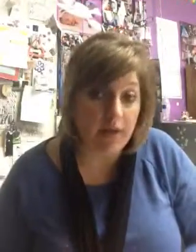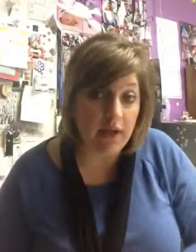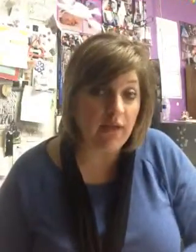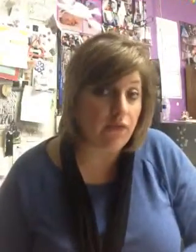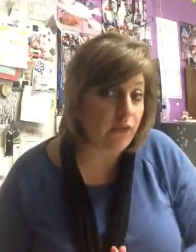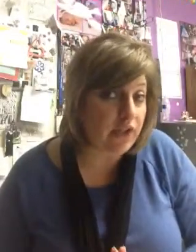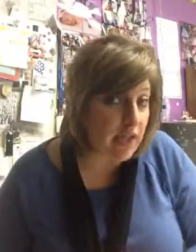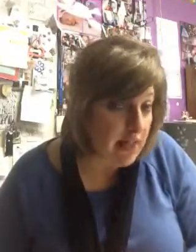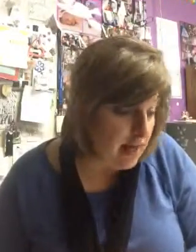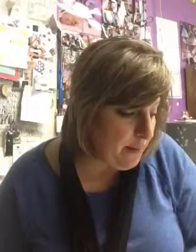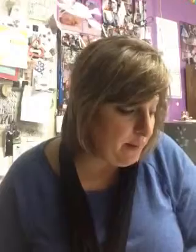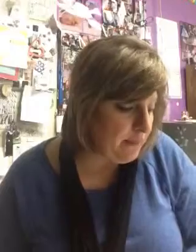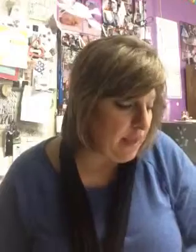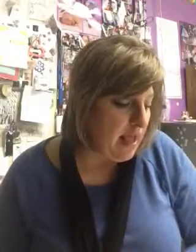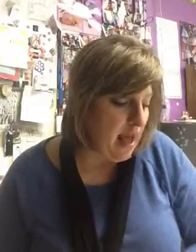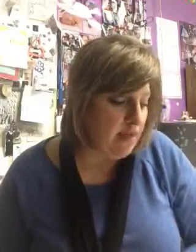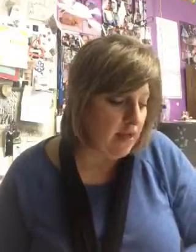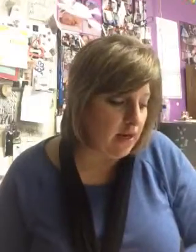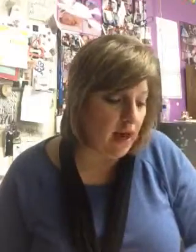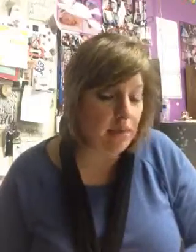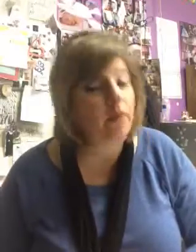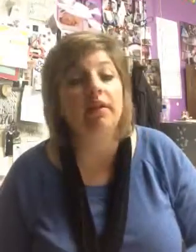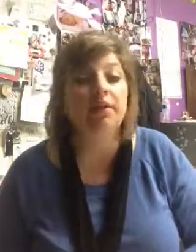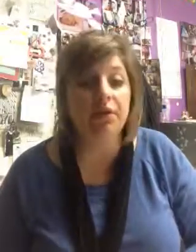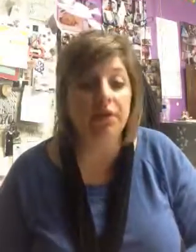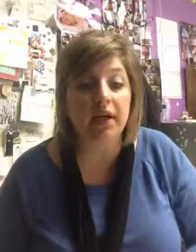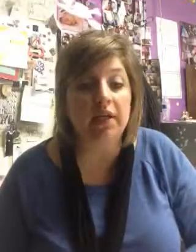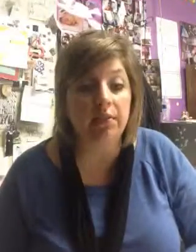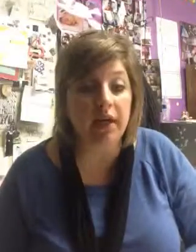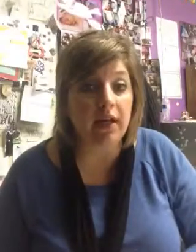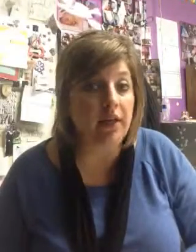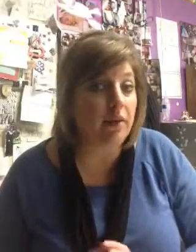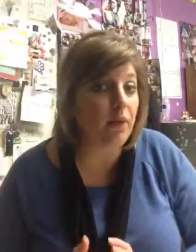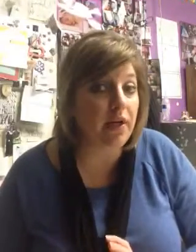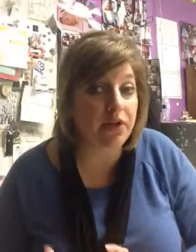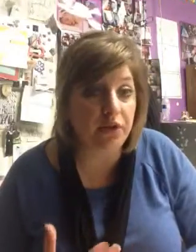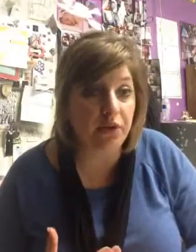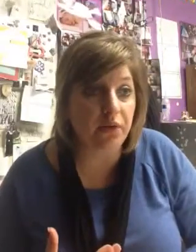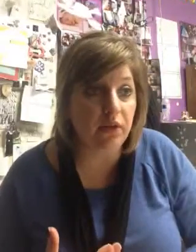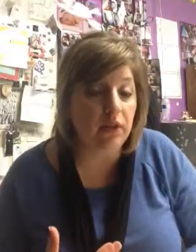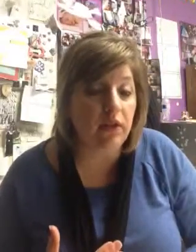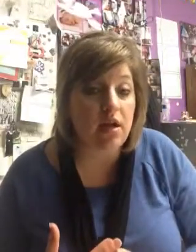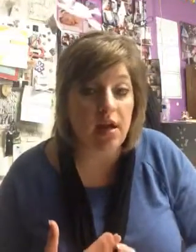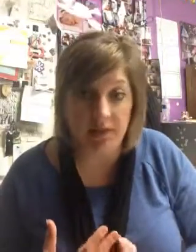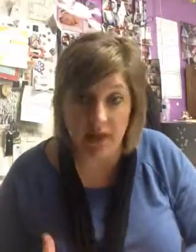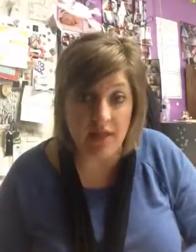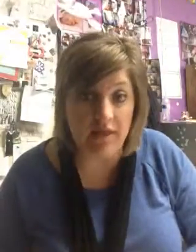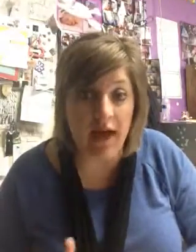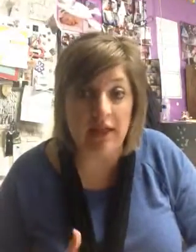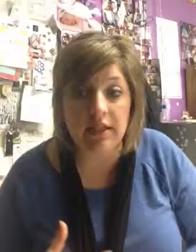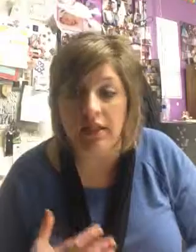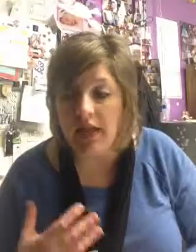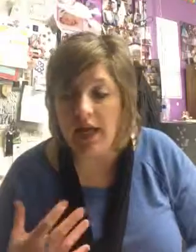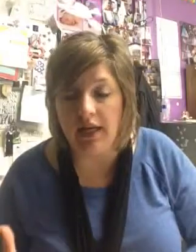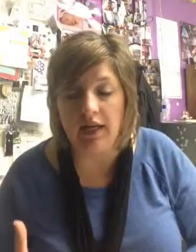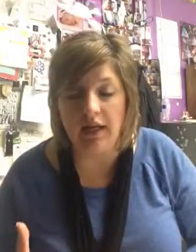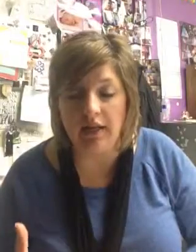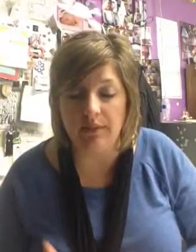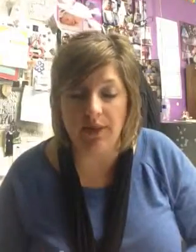me first set that up. And then I'm going to explain, and then I'm going to sign the fact and explain.